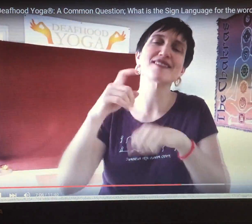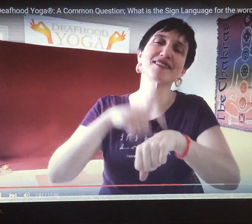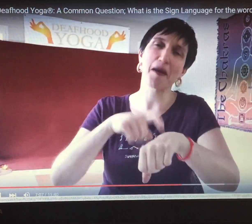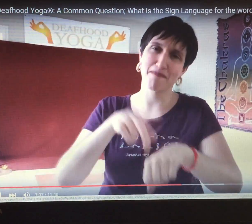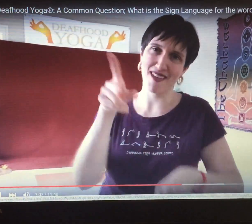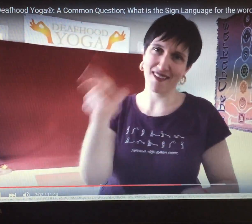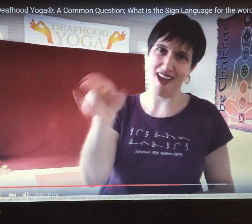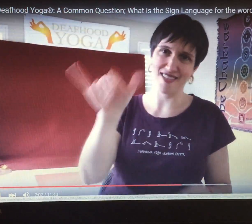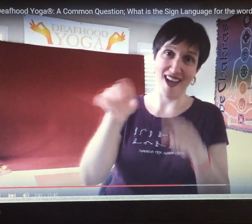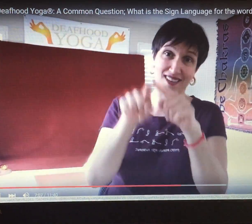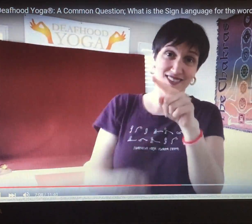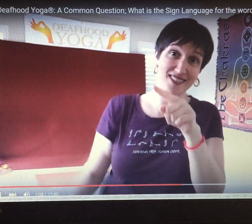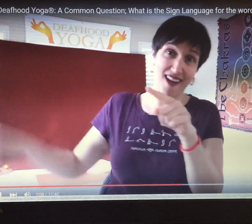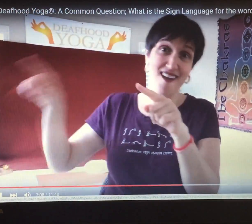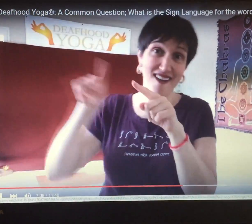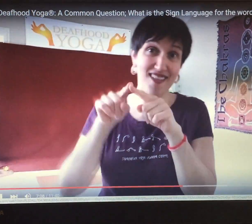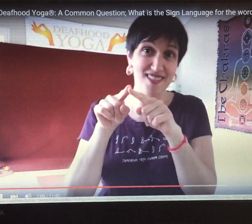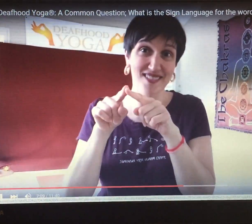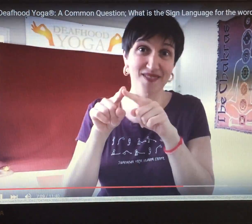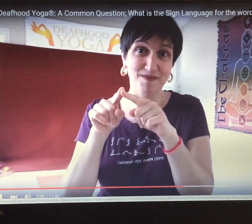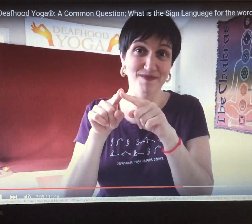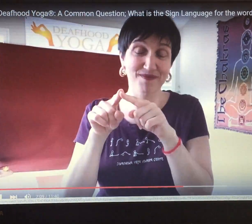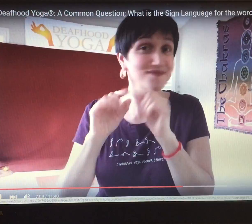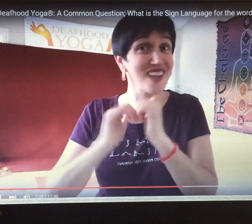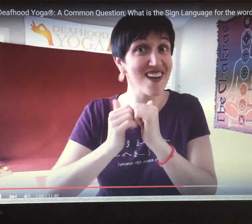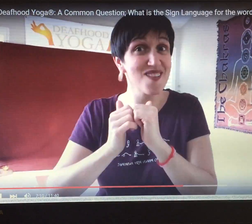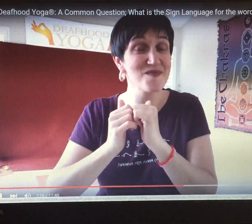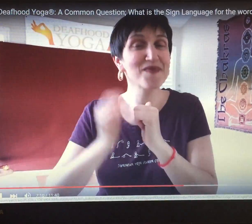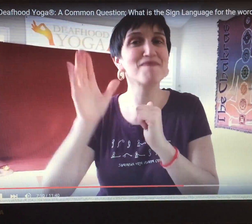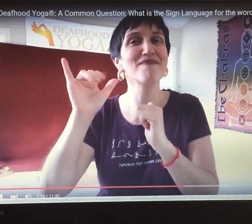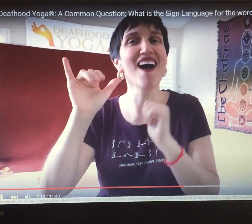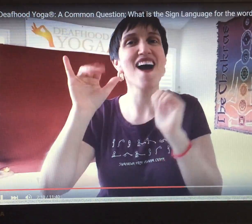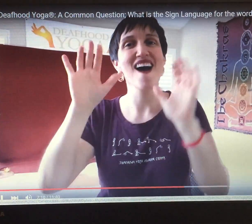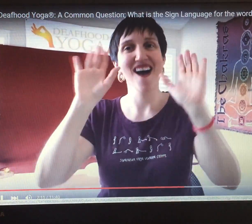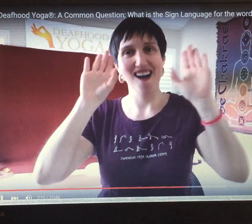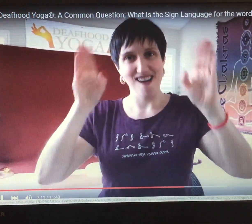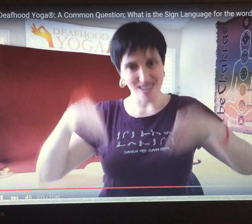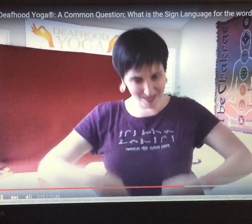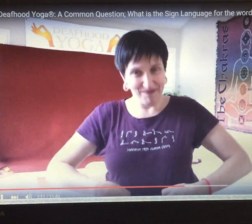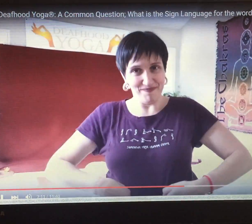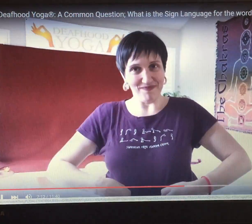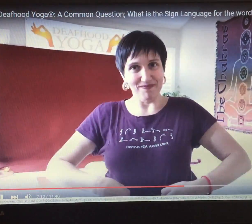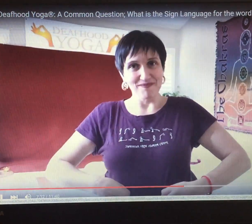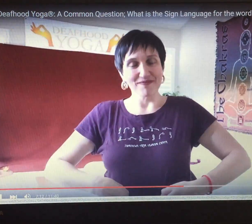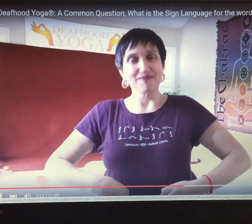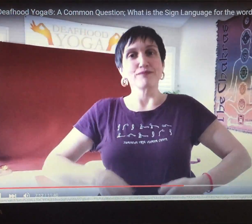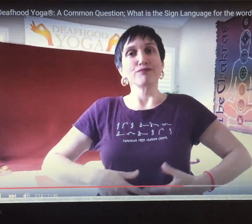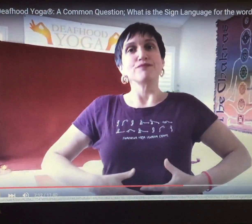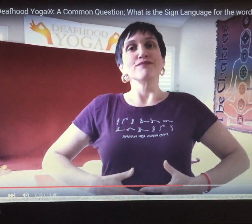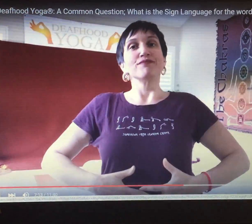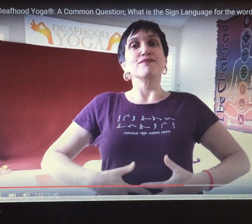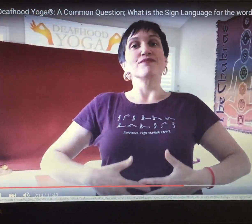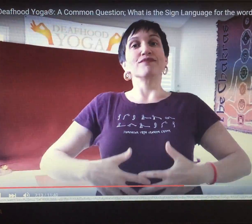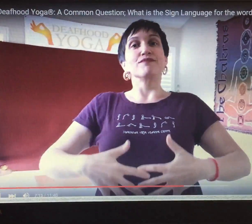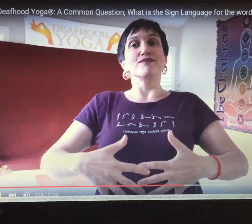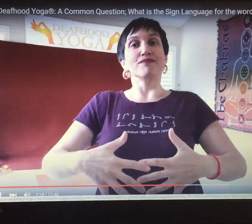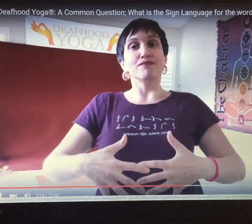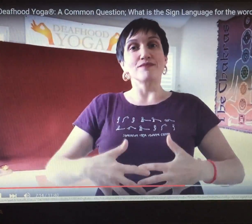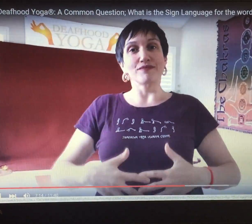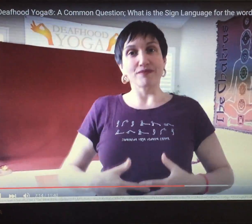stop. Time out. That cycle, how do you stop it? You have to focus in on the